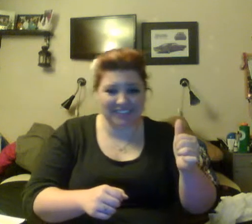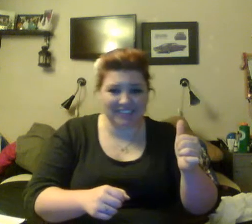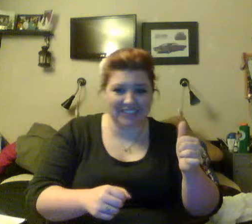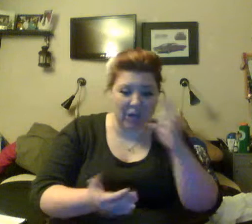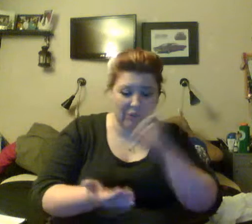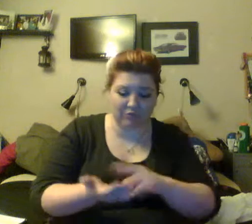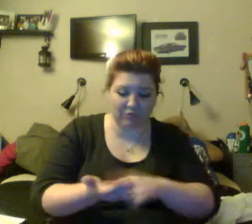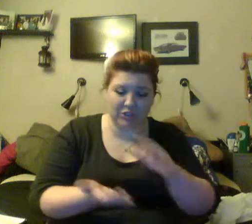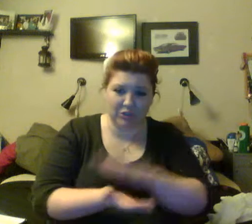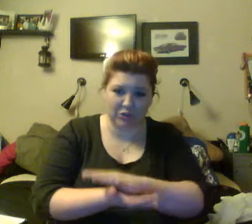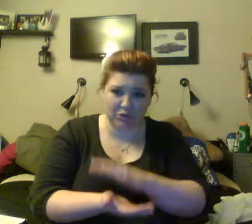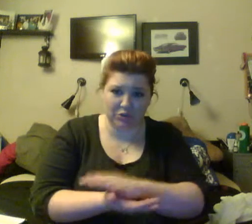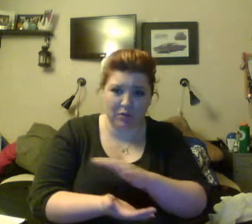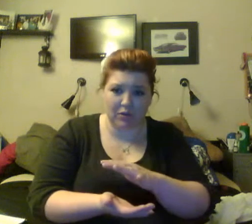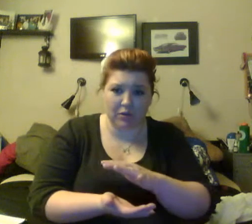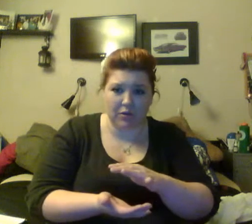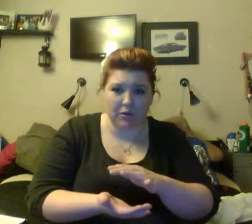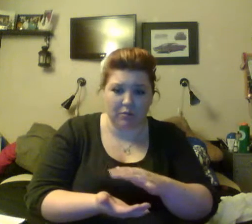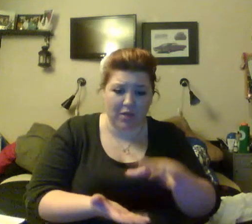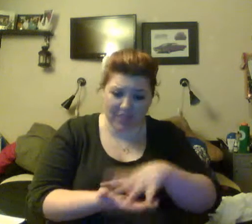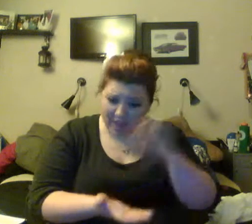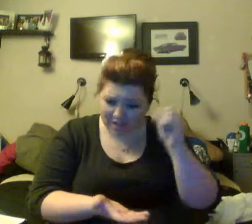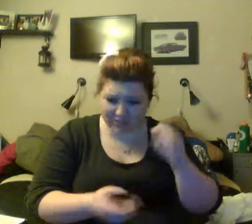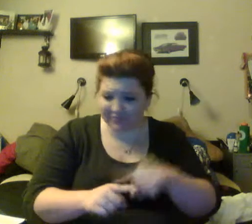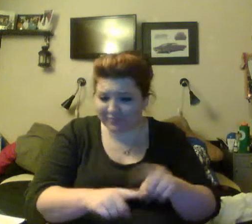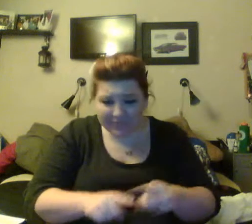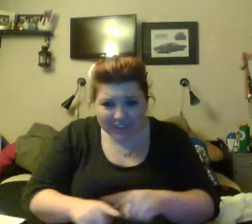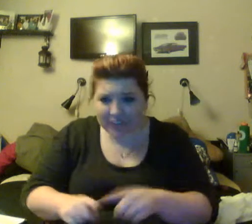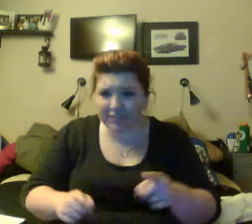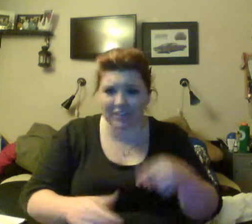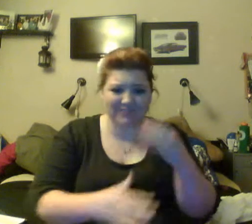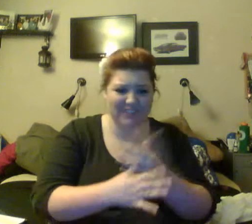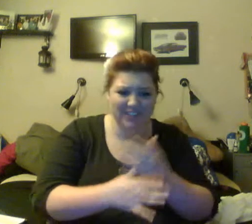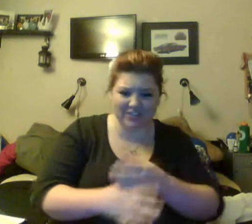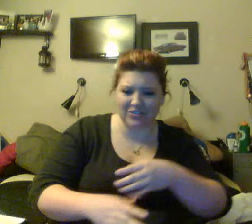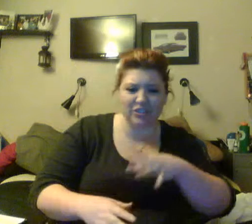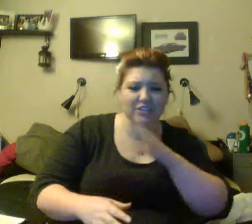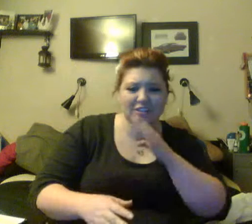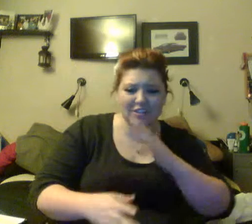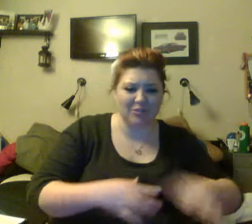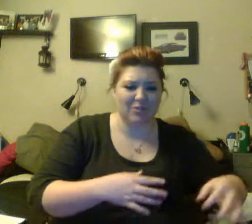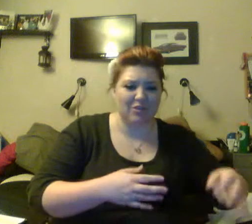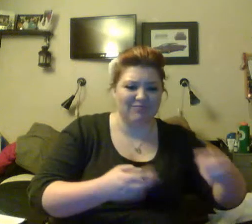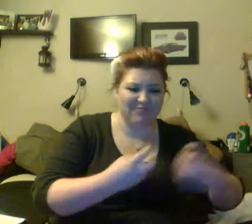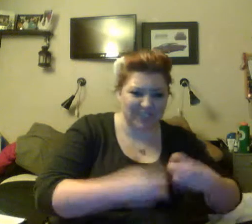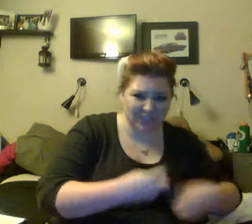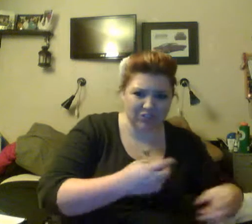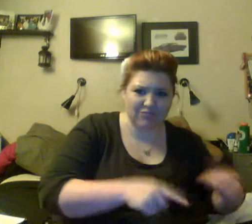that paper, they learned all kinds of things. They learned how psychologists talk about different issues in the area. They learned